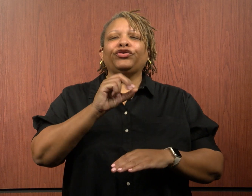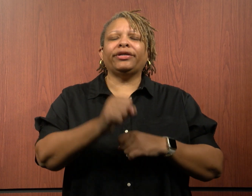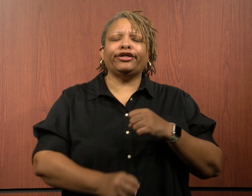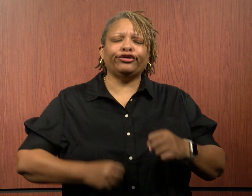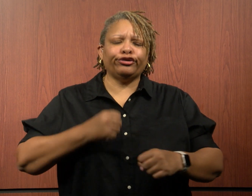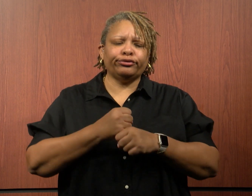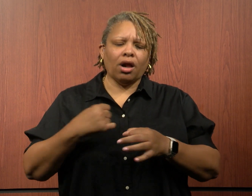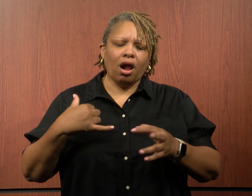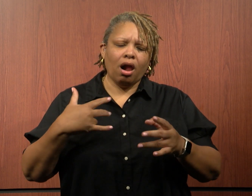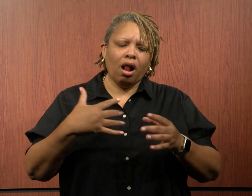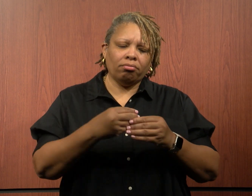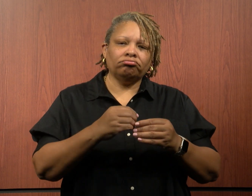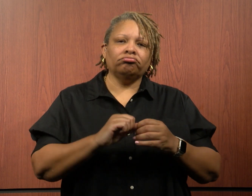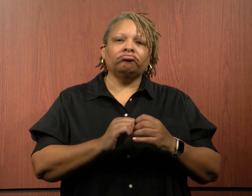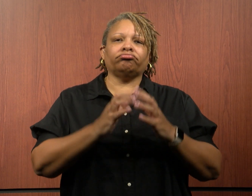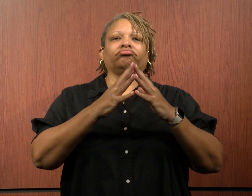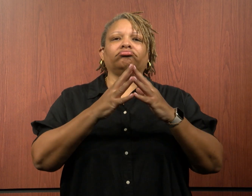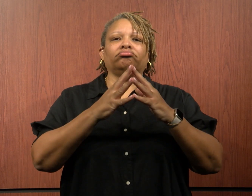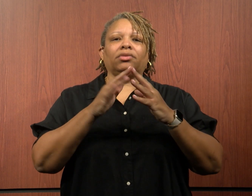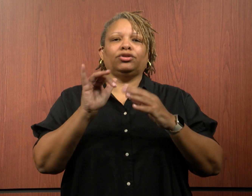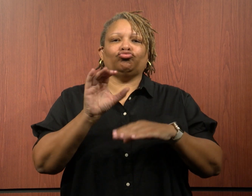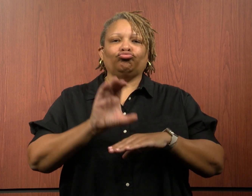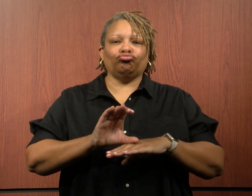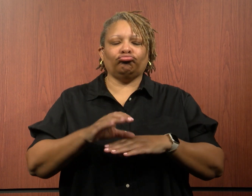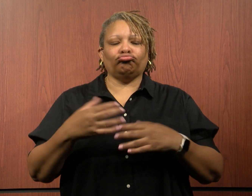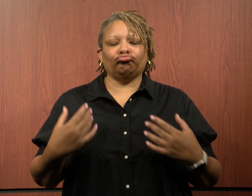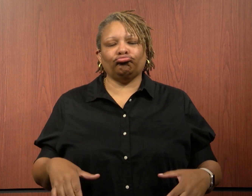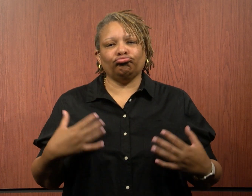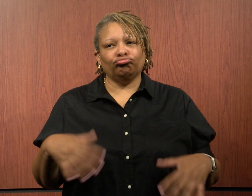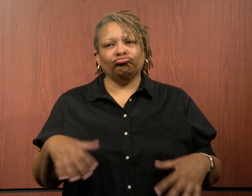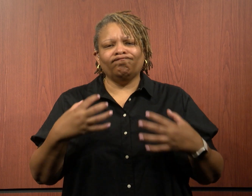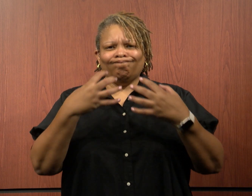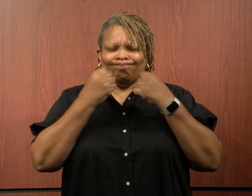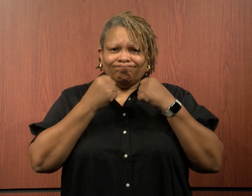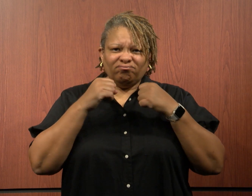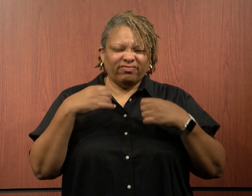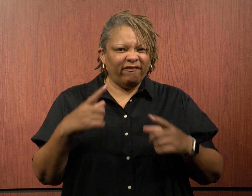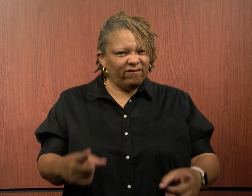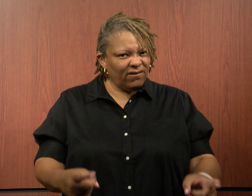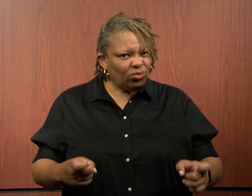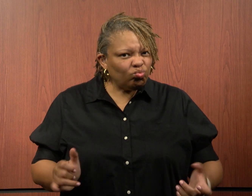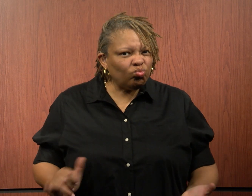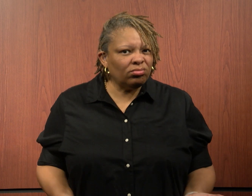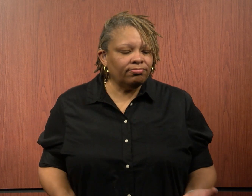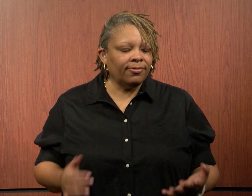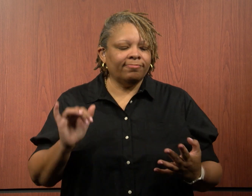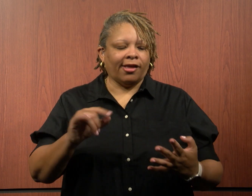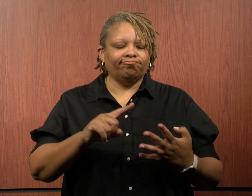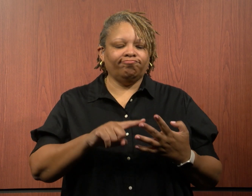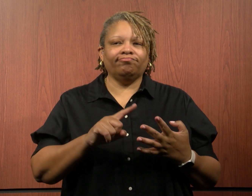30 years of the church's existence. It's like watching the birth of a movement in fast motion.